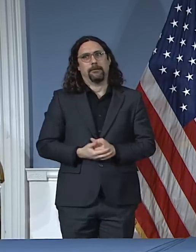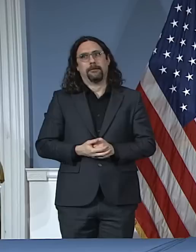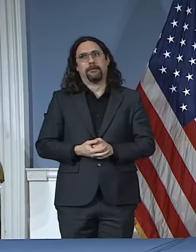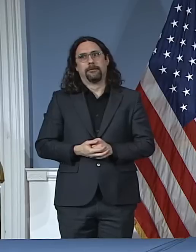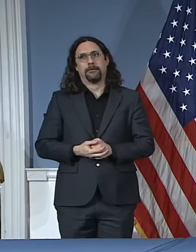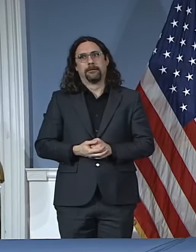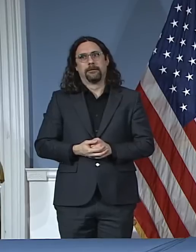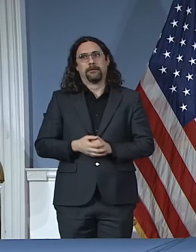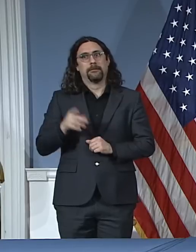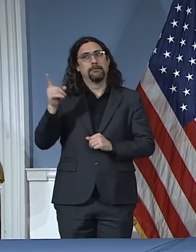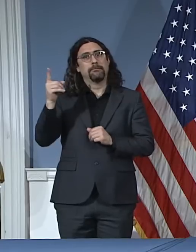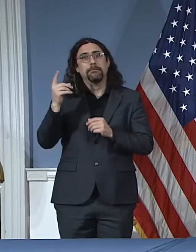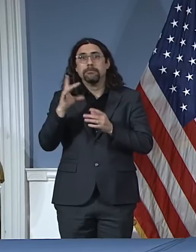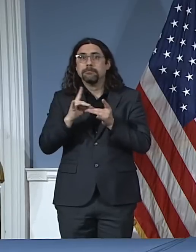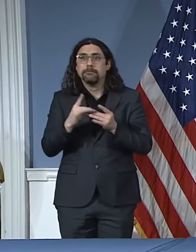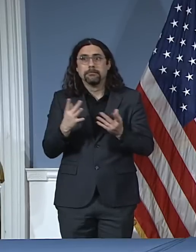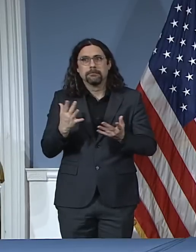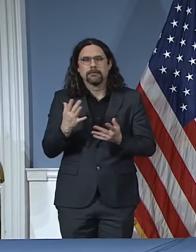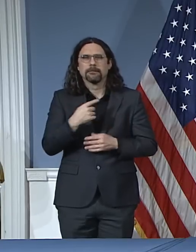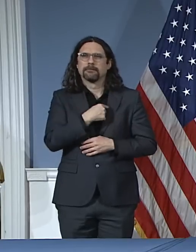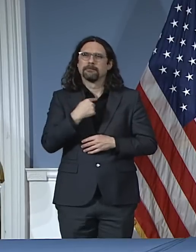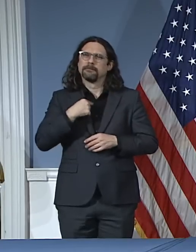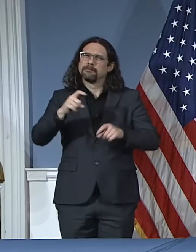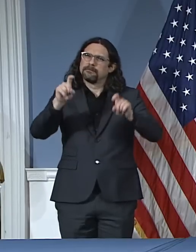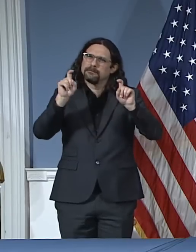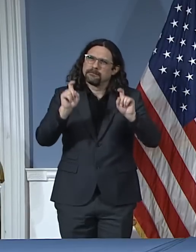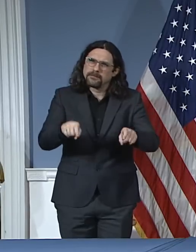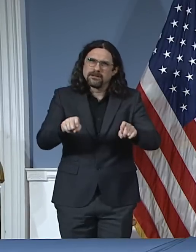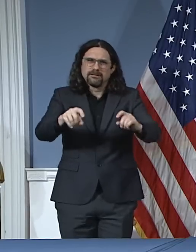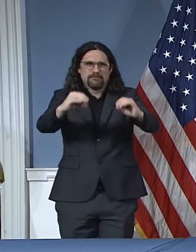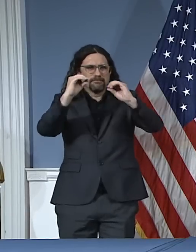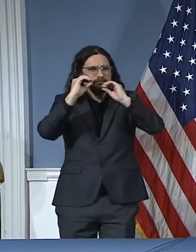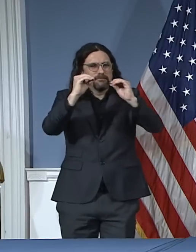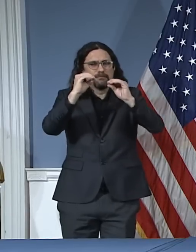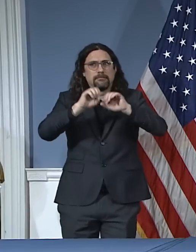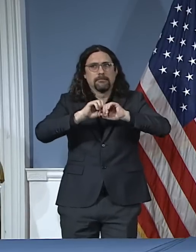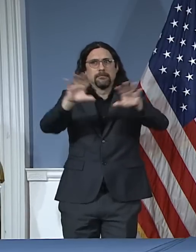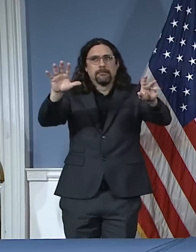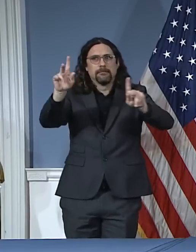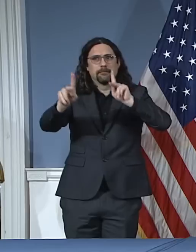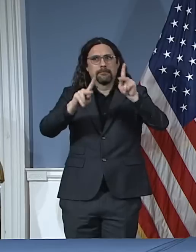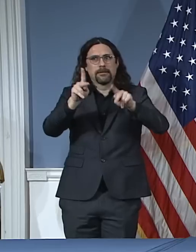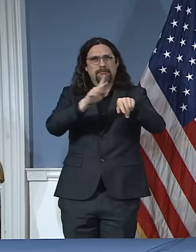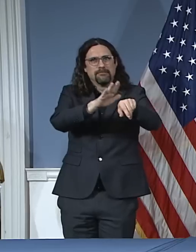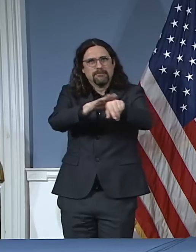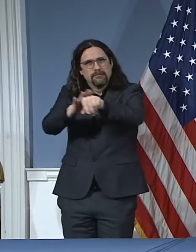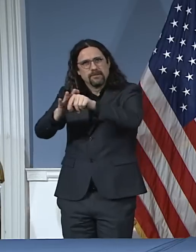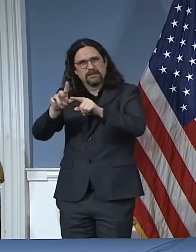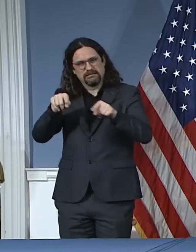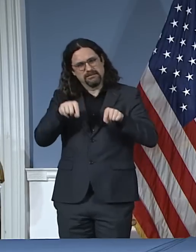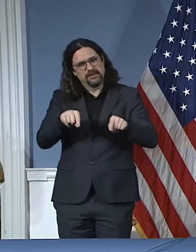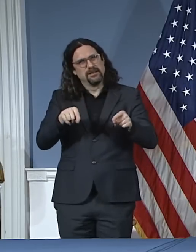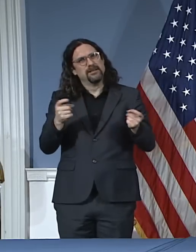those over 70 years old. Well, here's what we know in New York City so far.